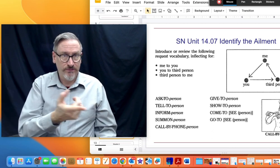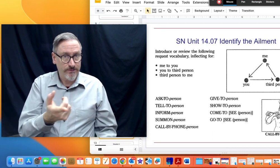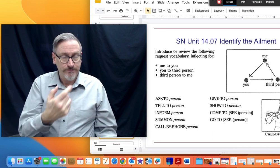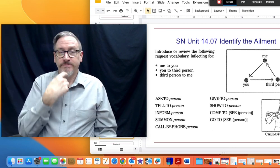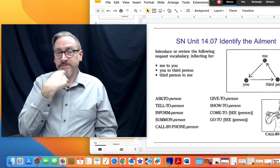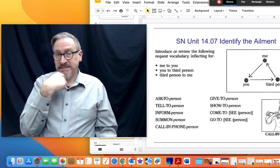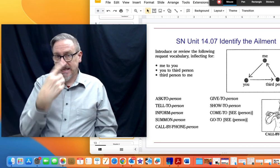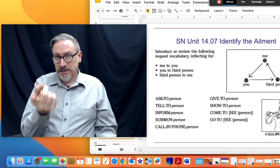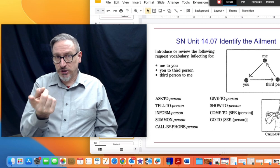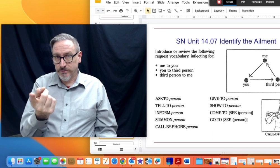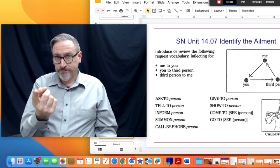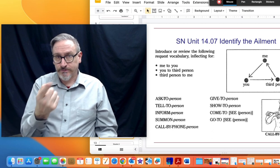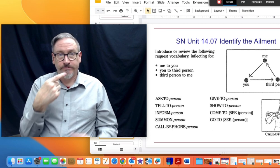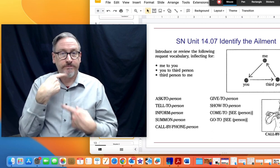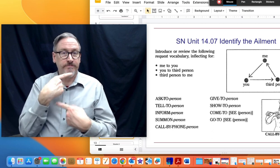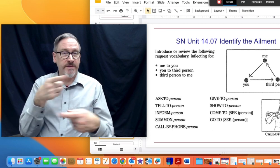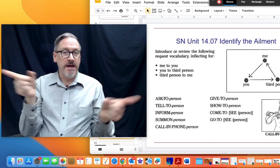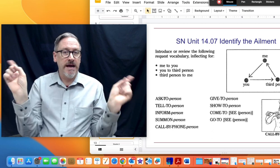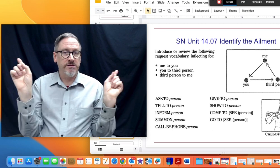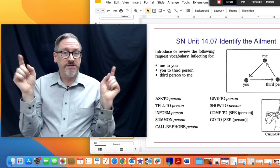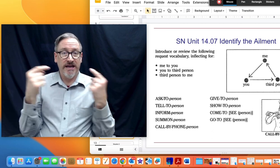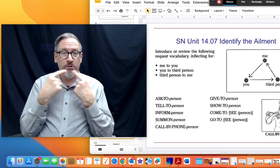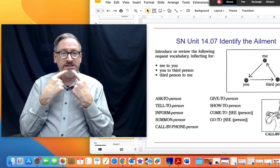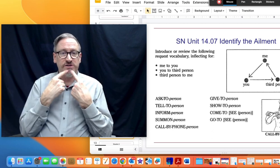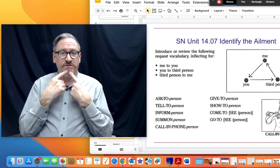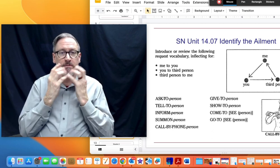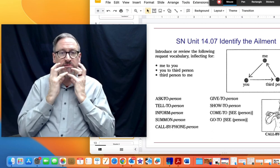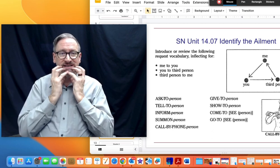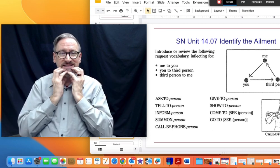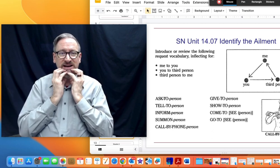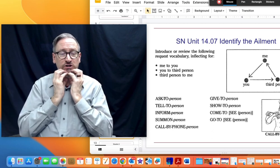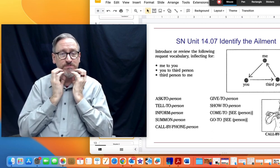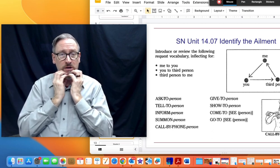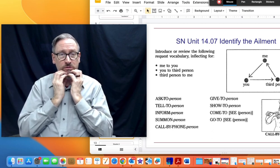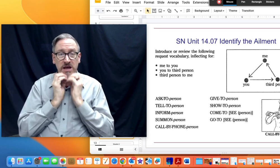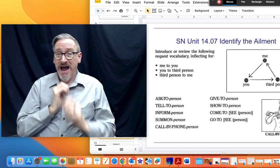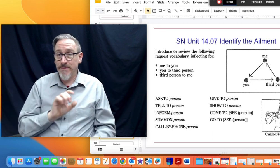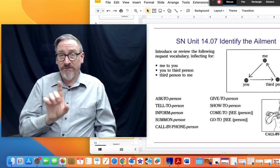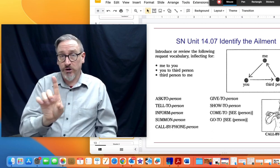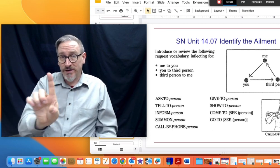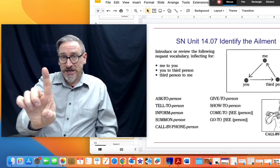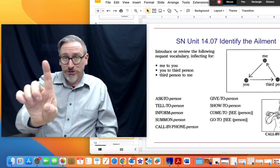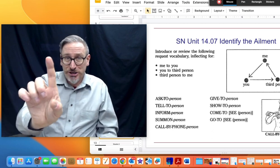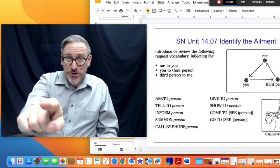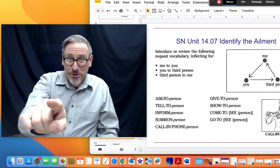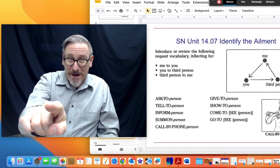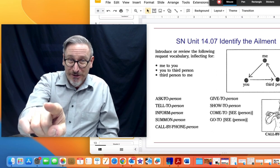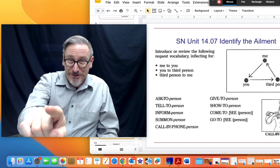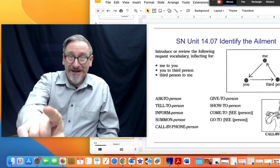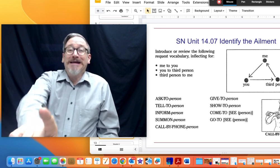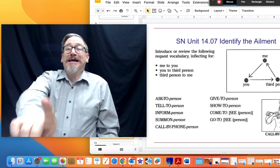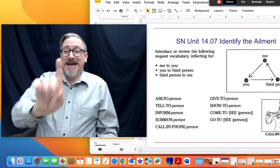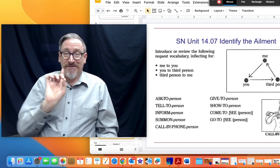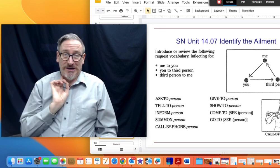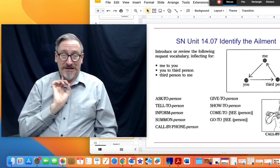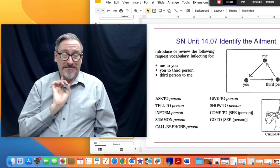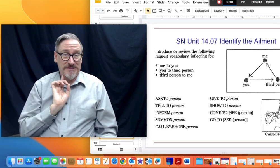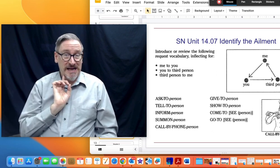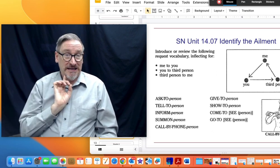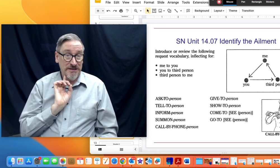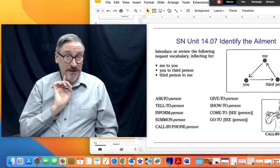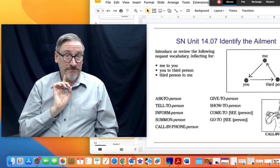cup, tell to, announce. It always starts from the signer's mouth. I'm never going to reach out and touch your mouth and have